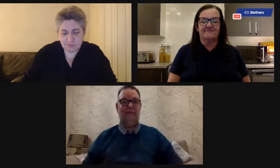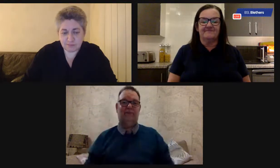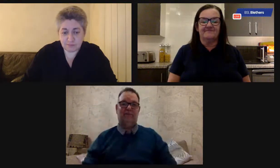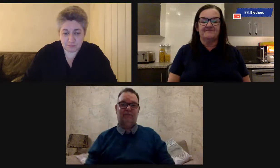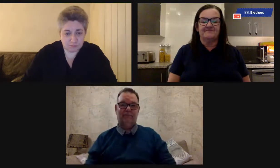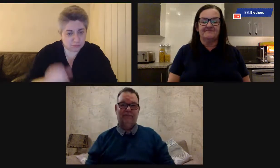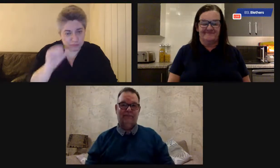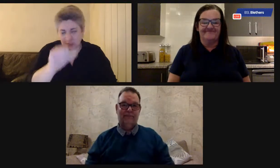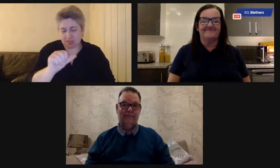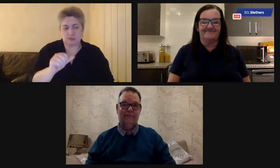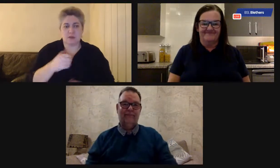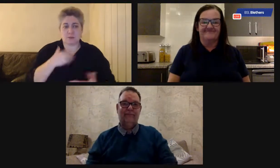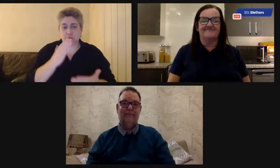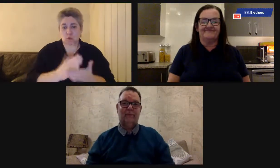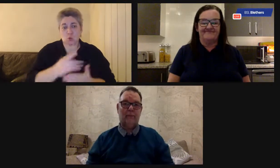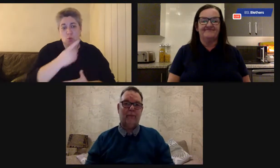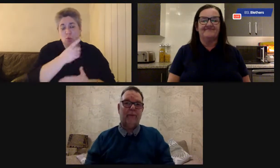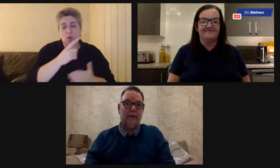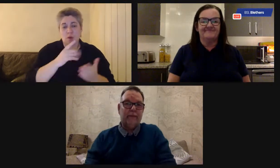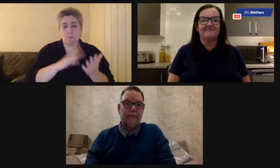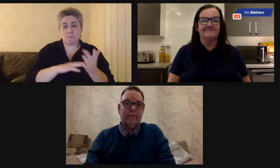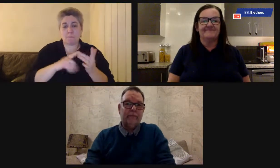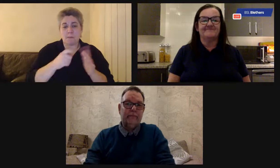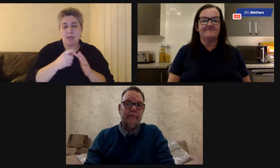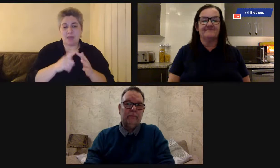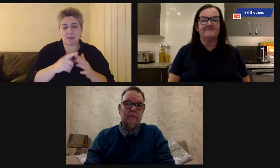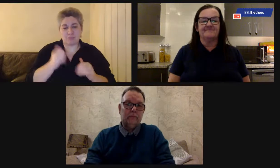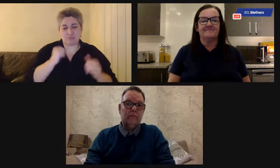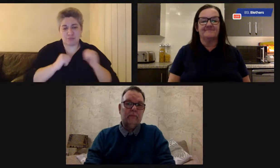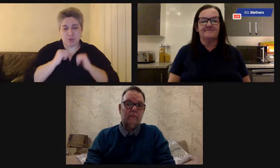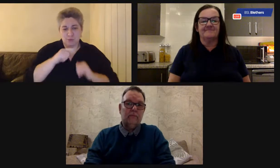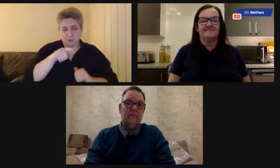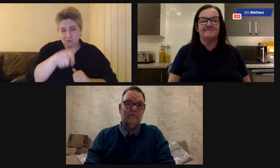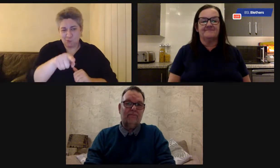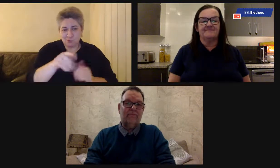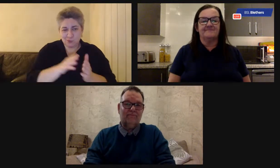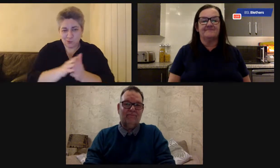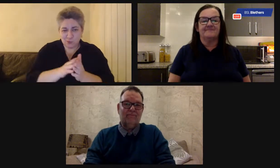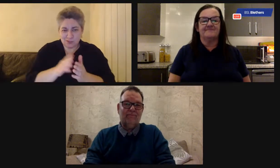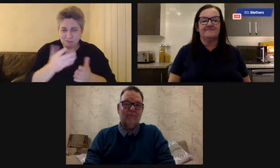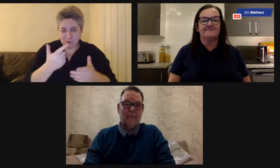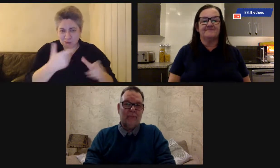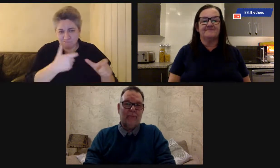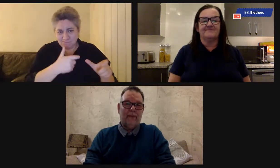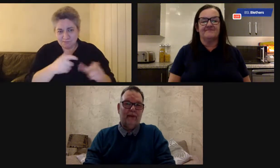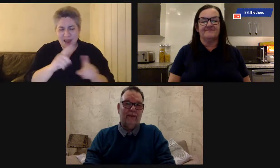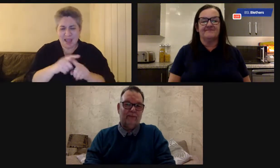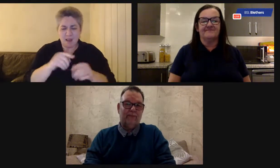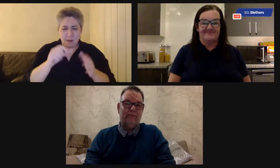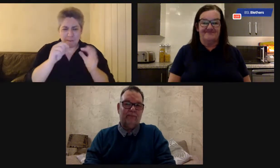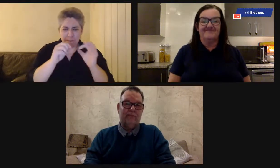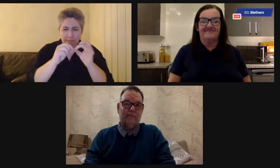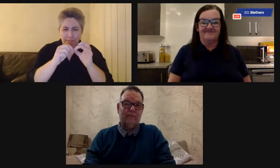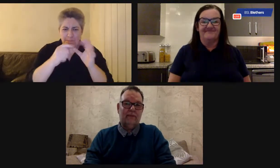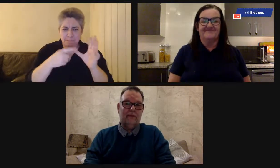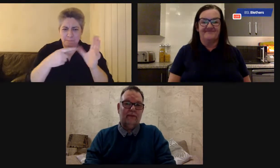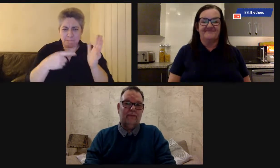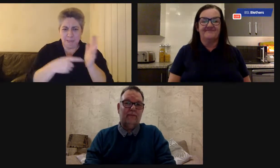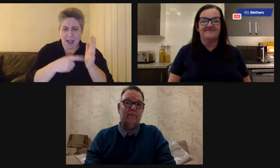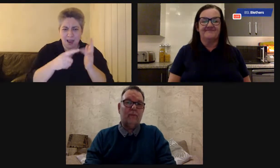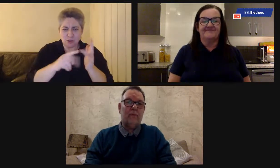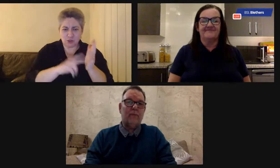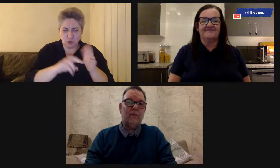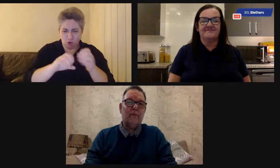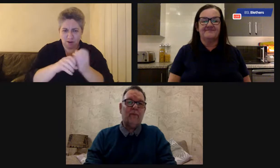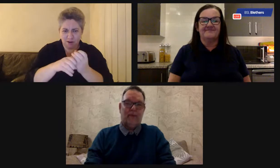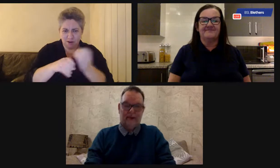us the confidence to continue this beautiful legacy that he's left. I'm sure Mike, Joe is so